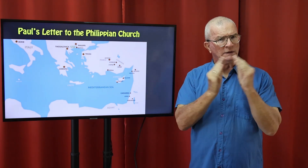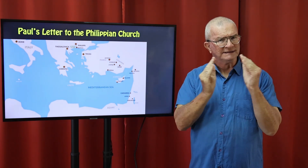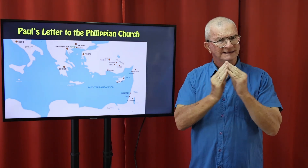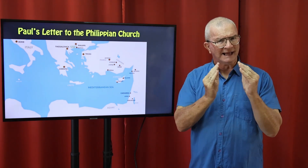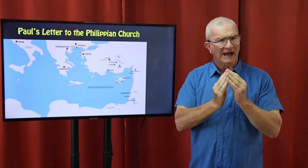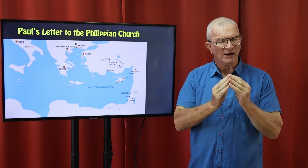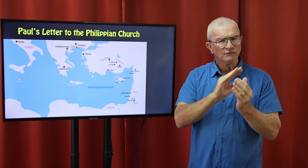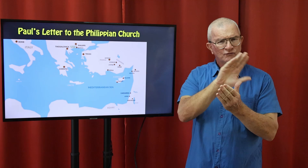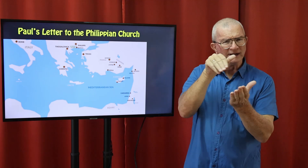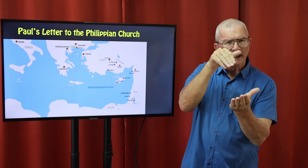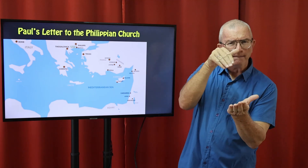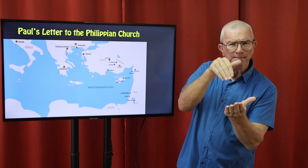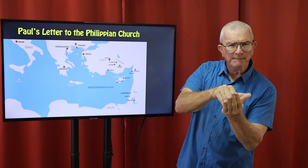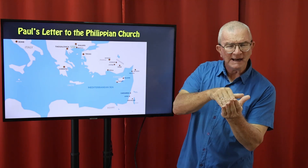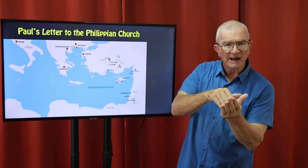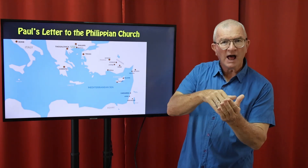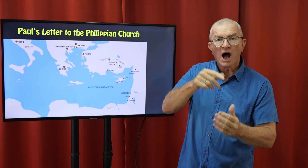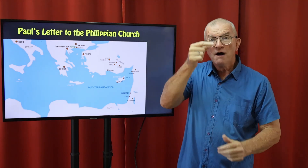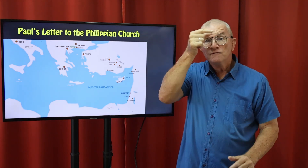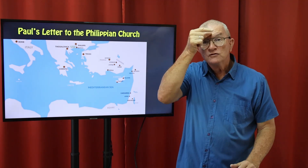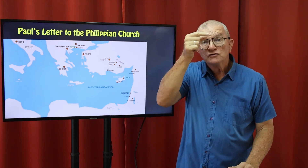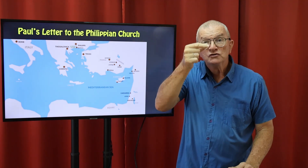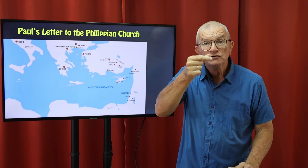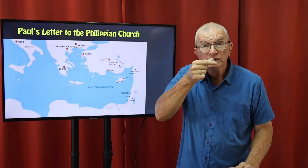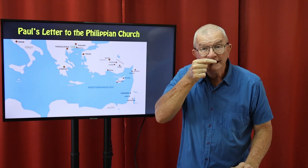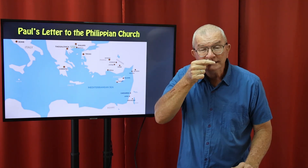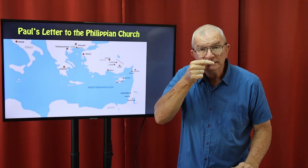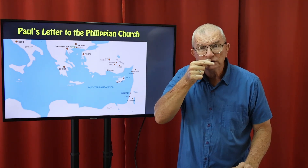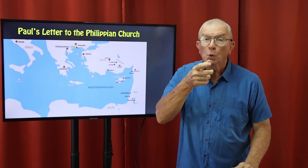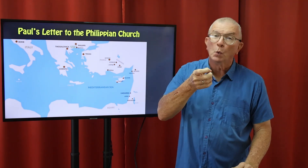It's a small town in the middle of Greece or